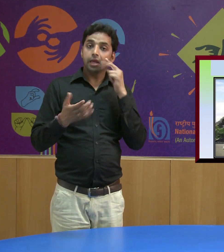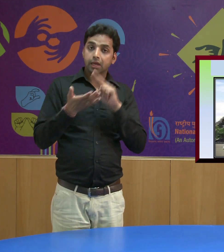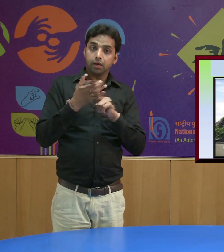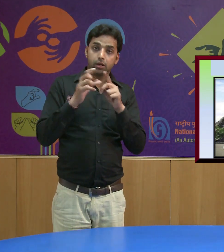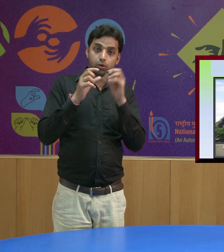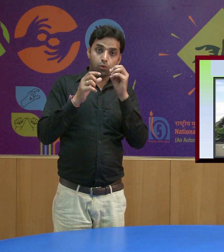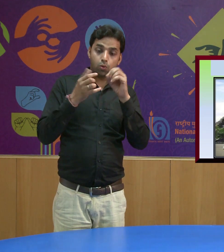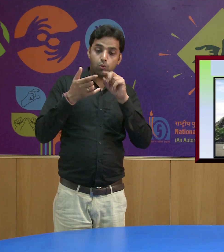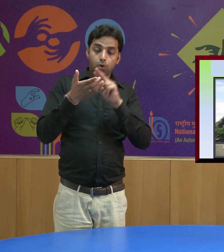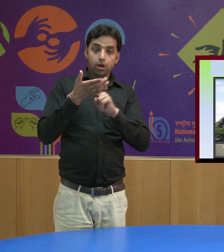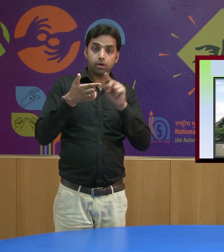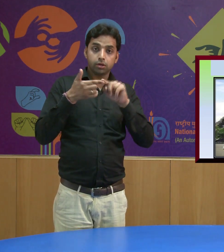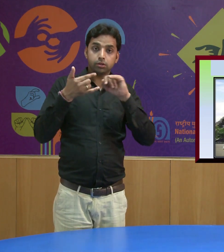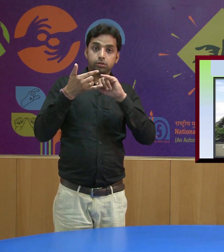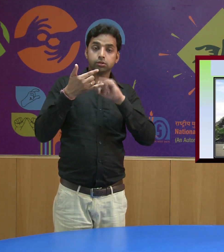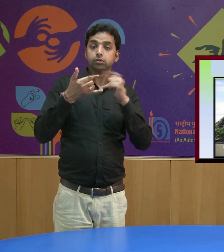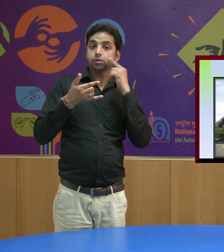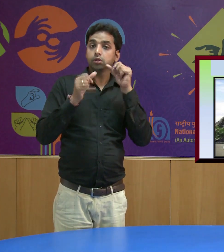It is called Prambanan.